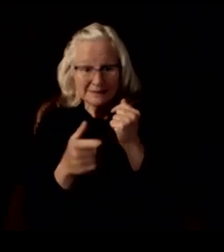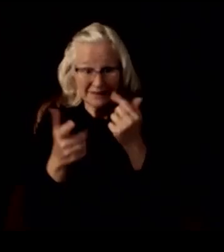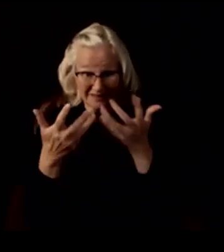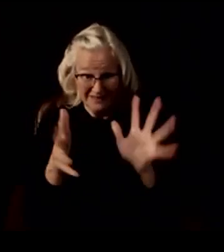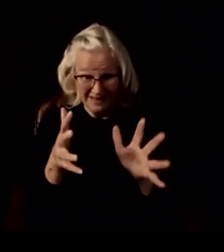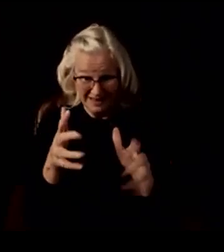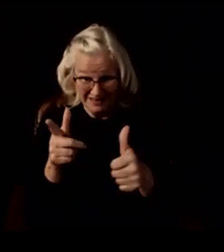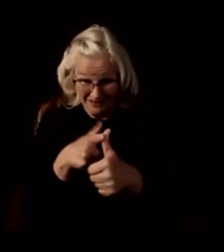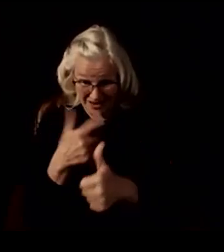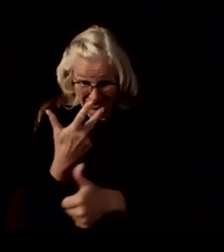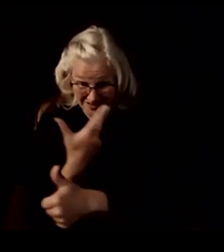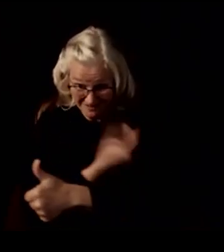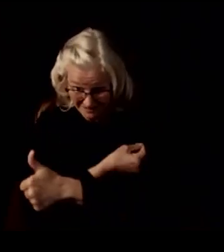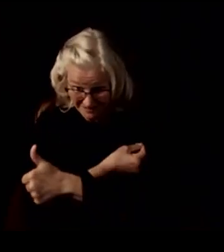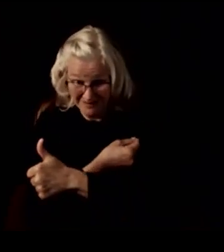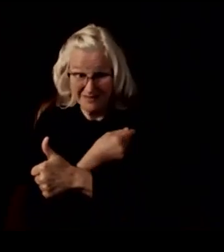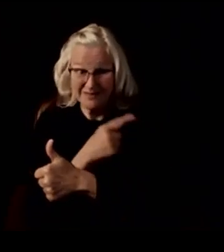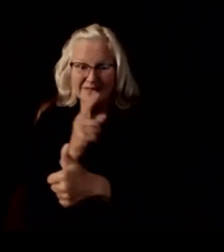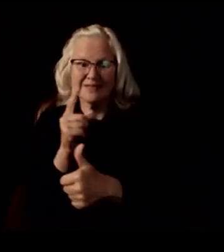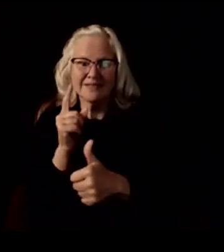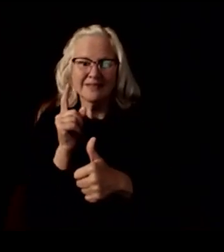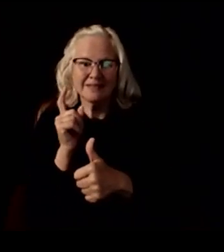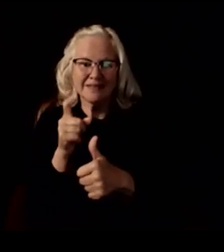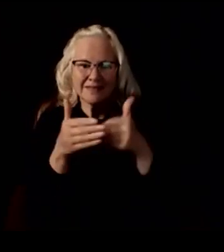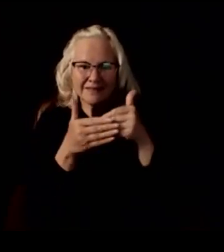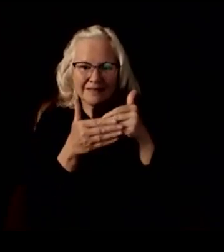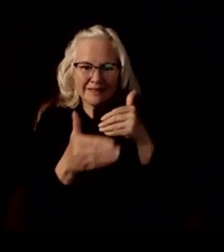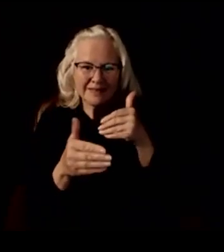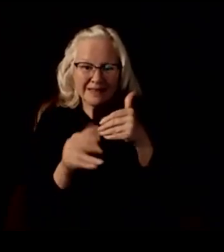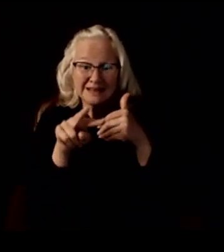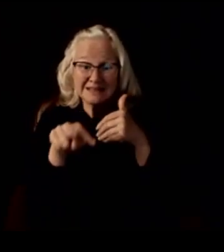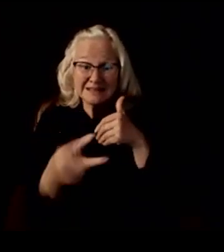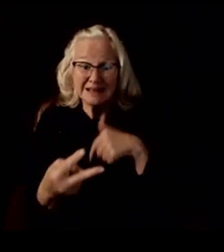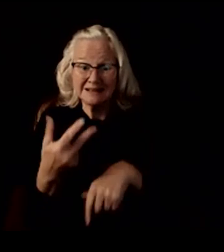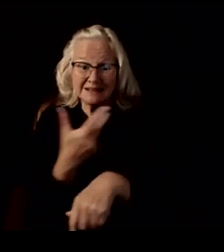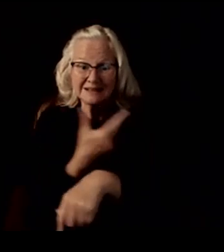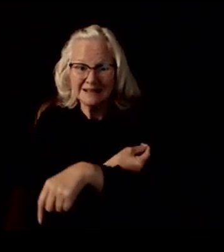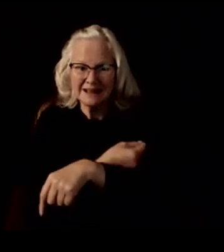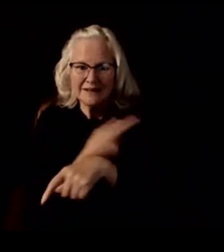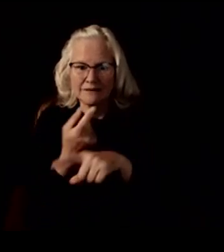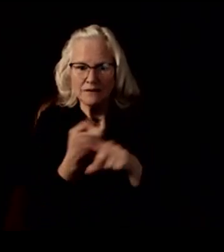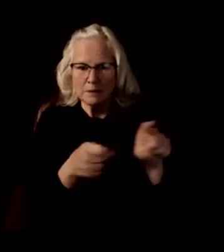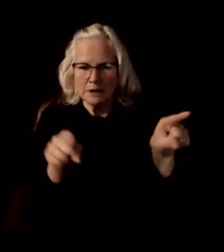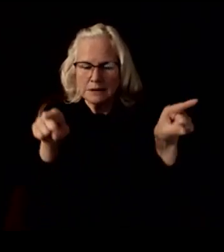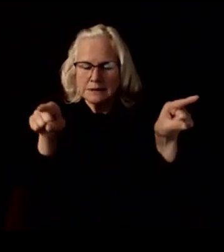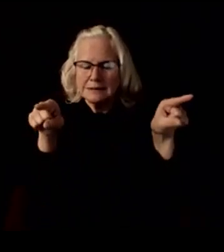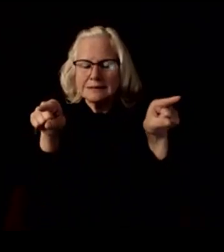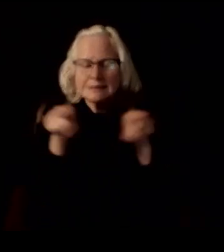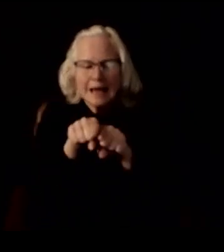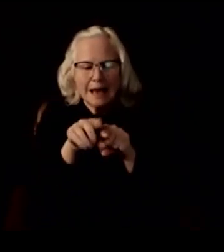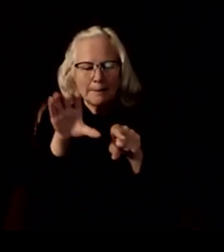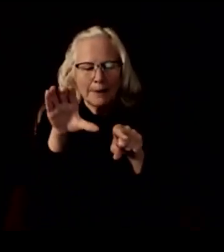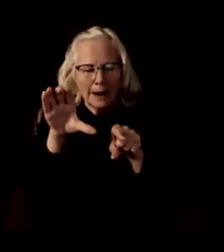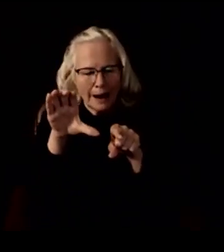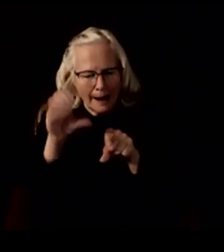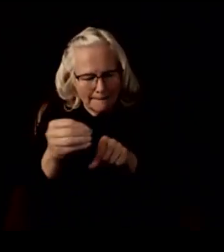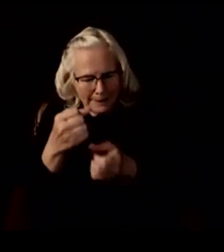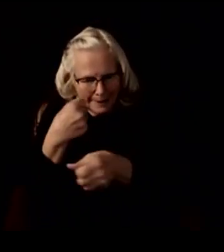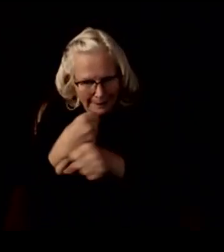get that second dose from that same manufacturer. And so there'll be some, technology needs to make sure we can track